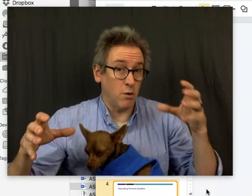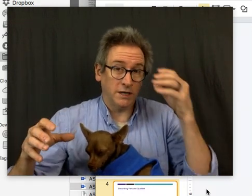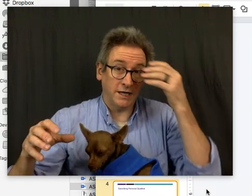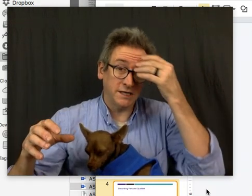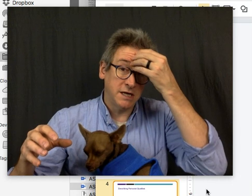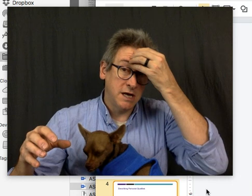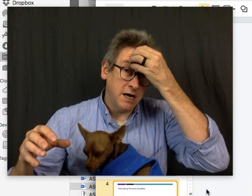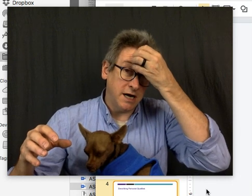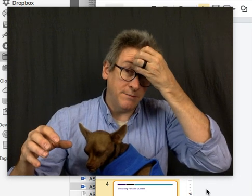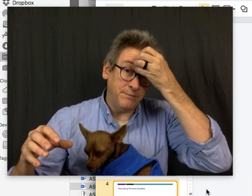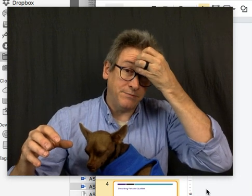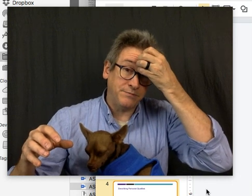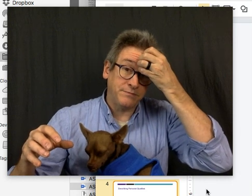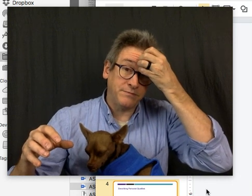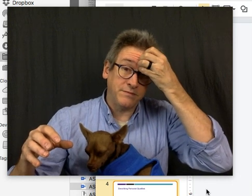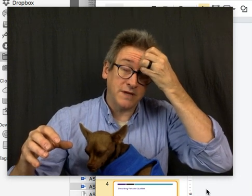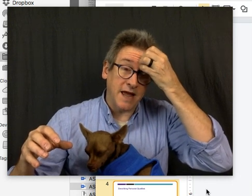personal qualities.